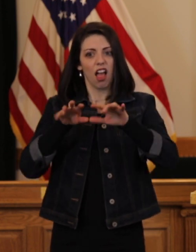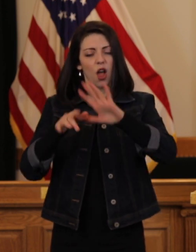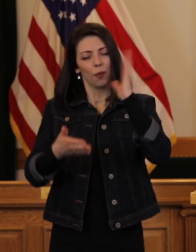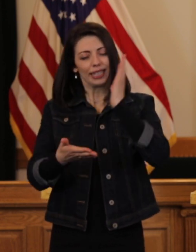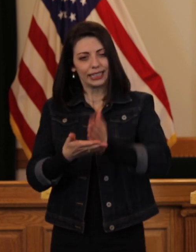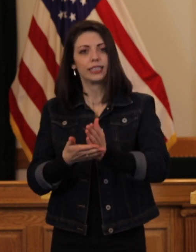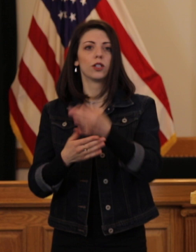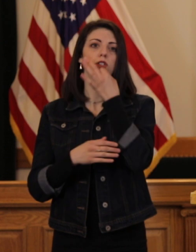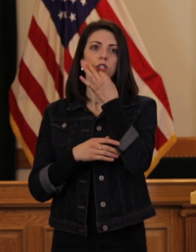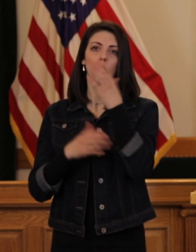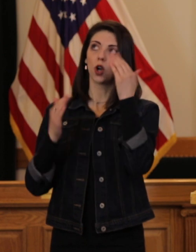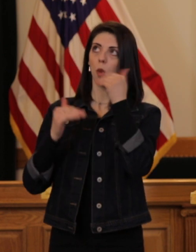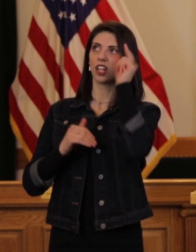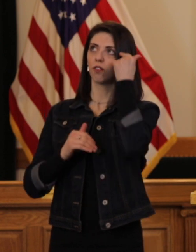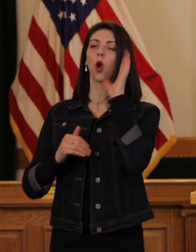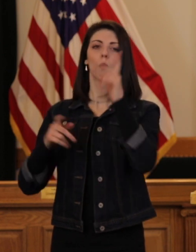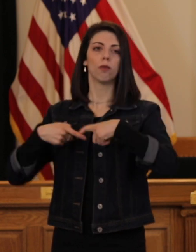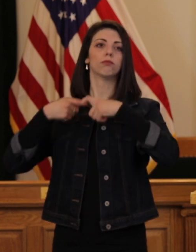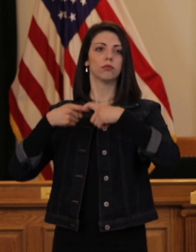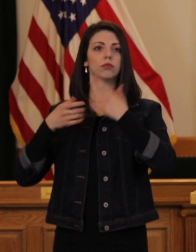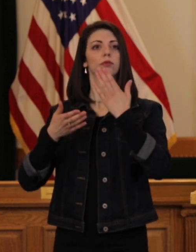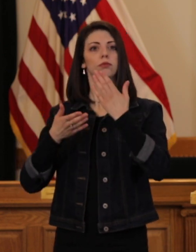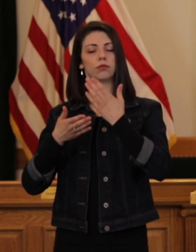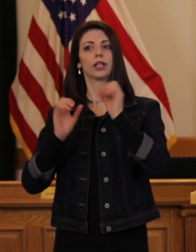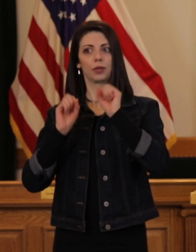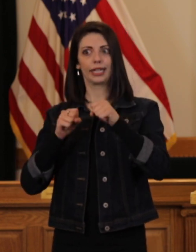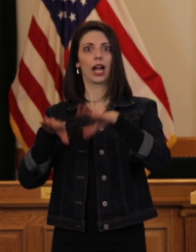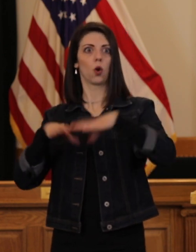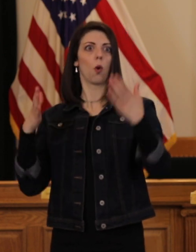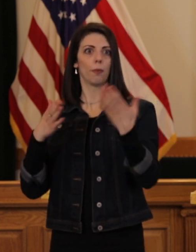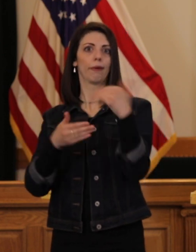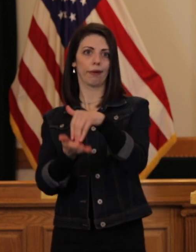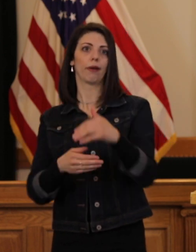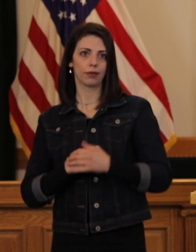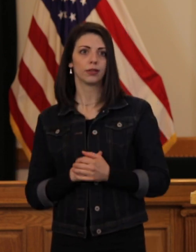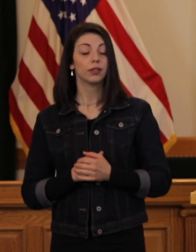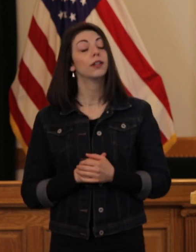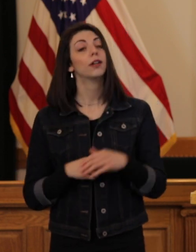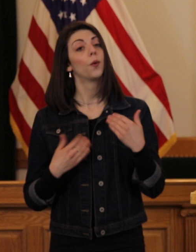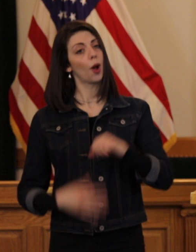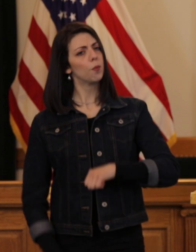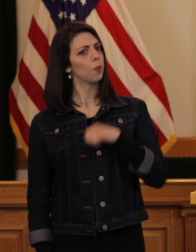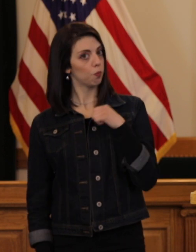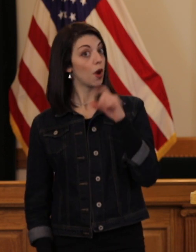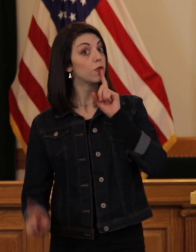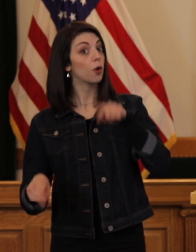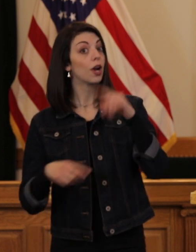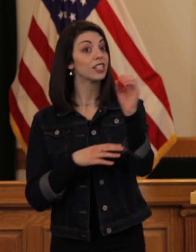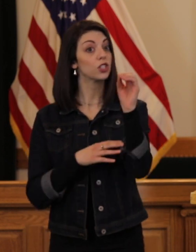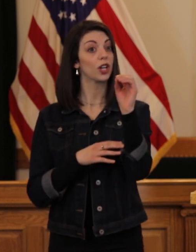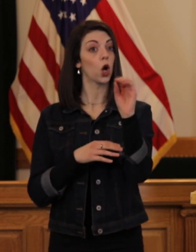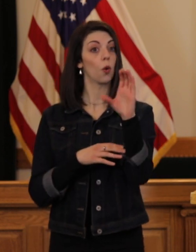will lift that executive order, allowing DMVs to start seeing customers once again. I am very proud to report that our Oswego